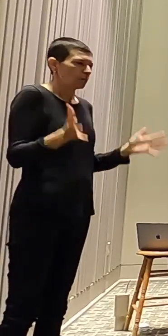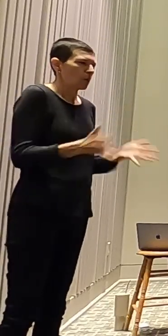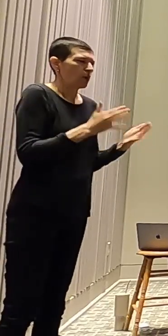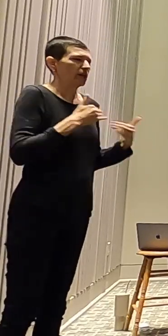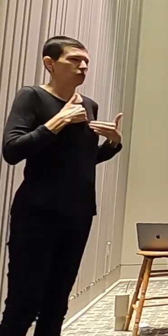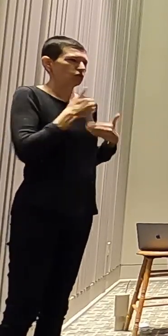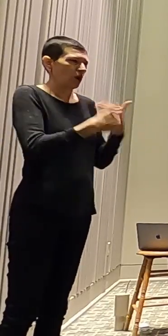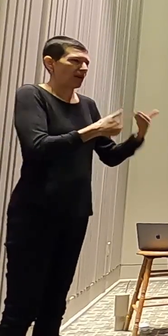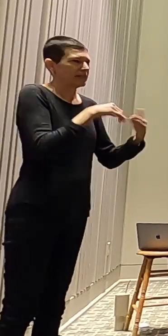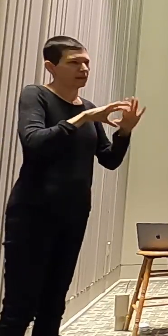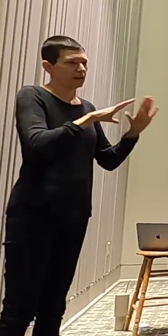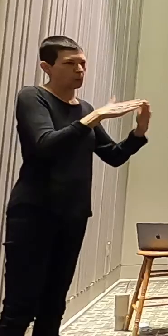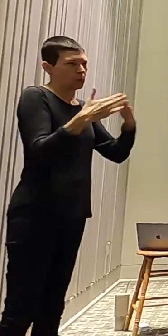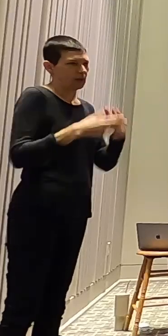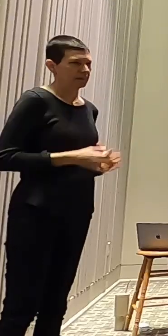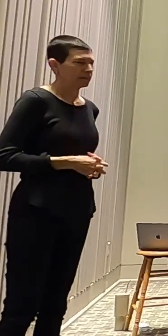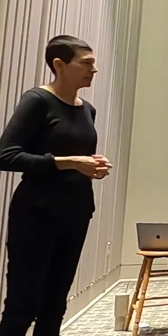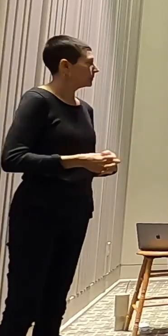within the community.